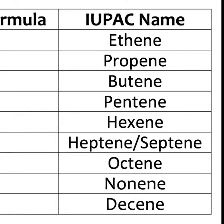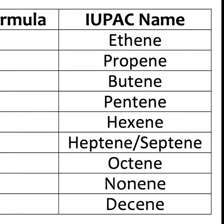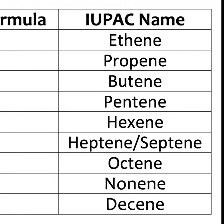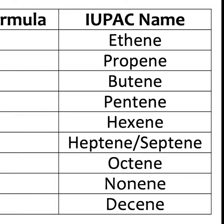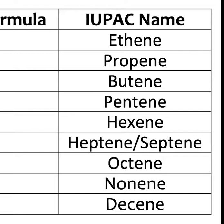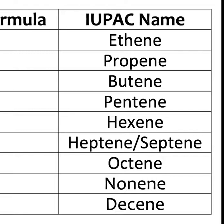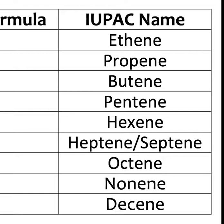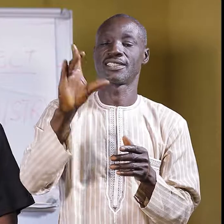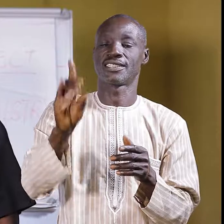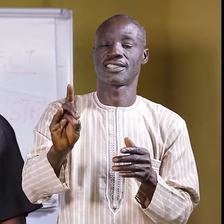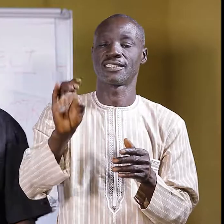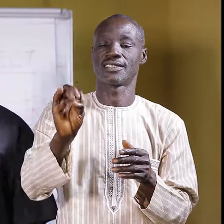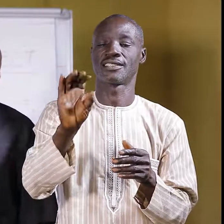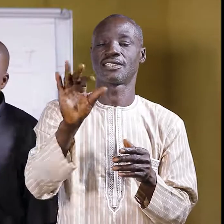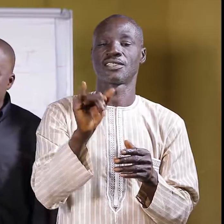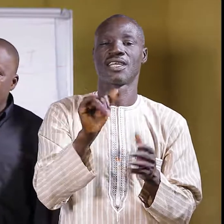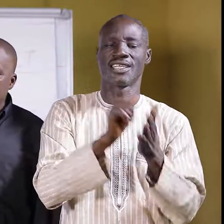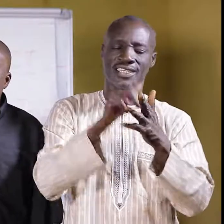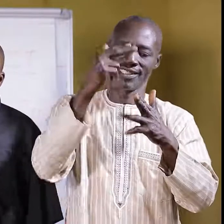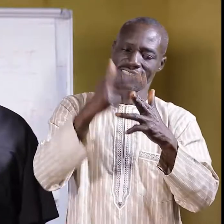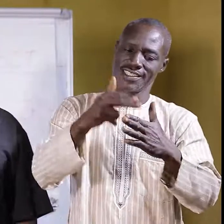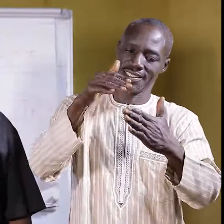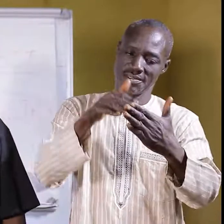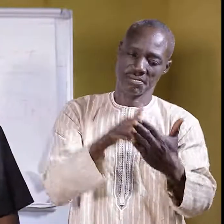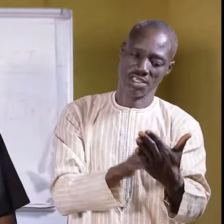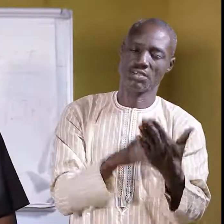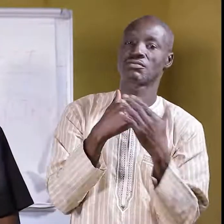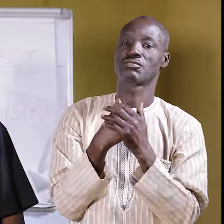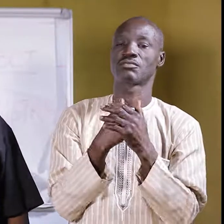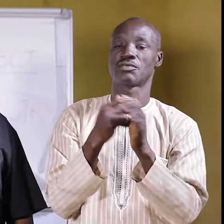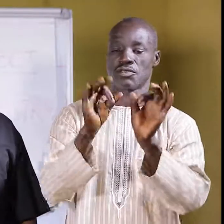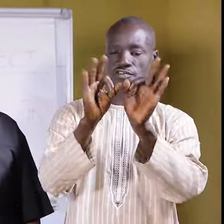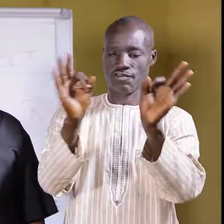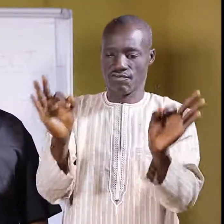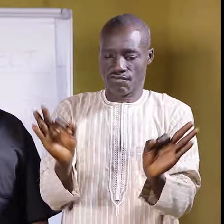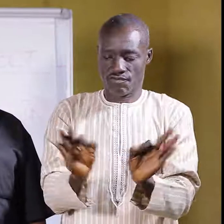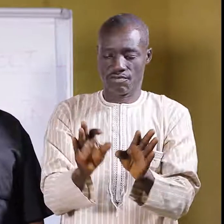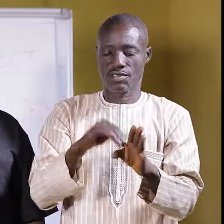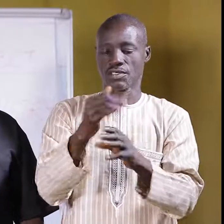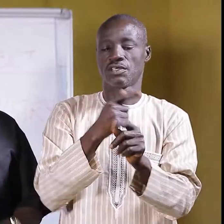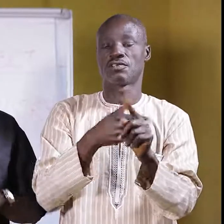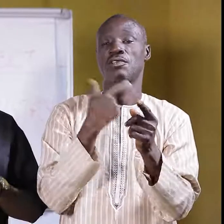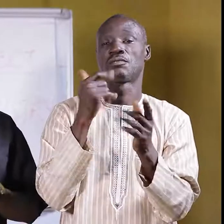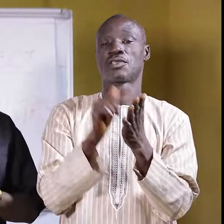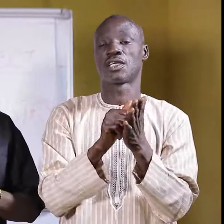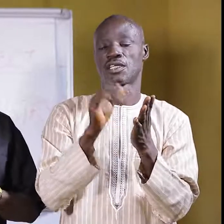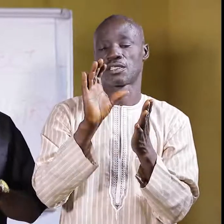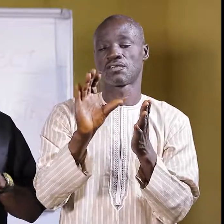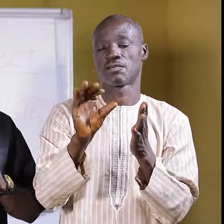is decene. They have their respective various molecular formula derived from the general molecular formula